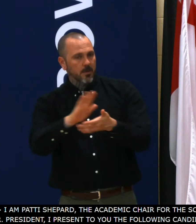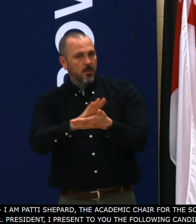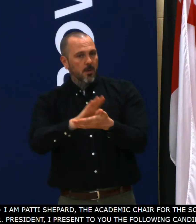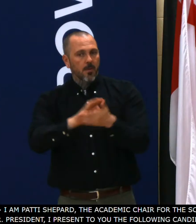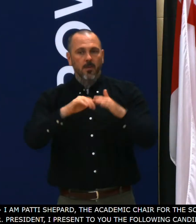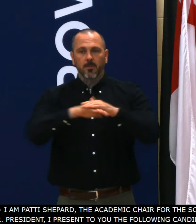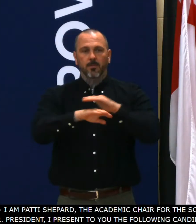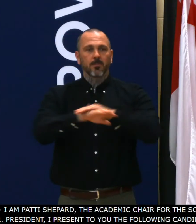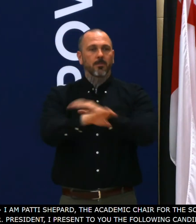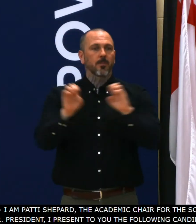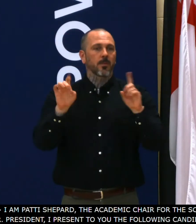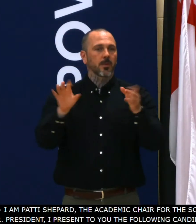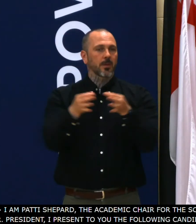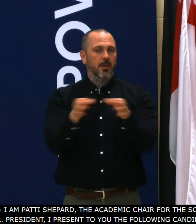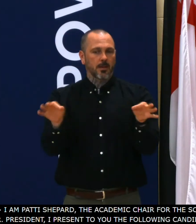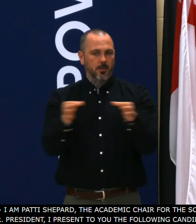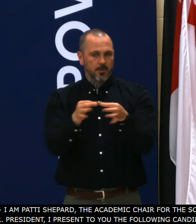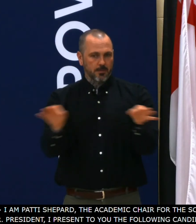Language.